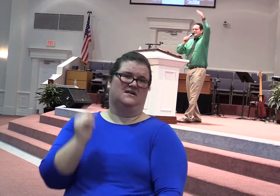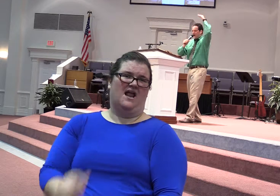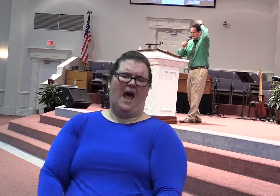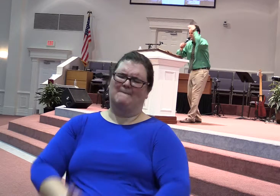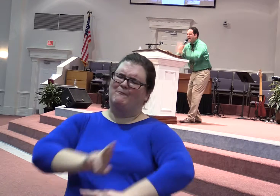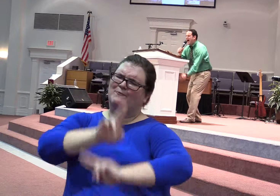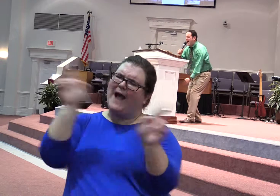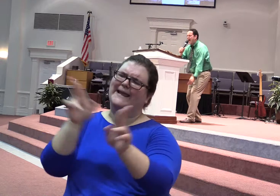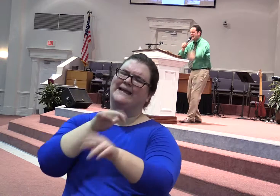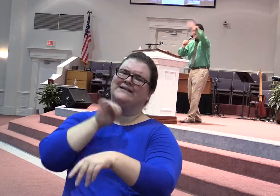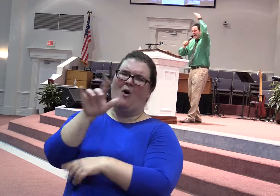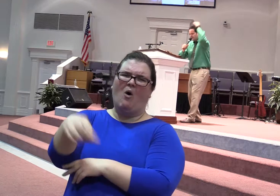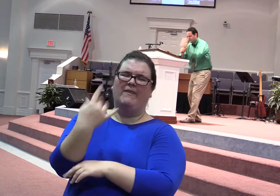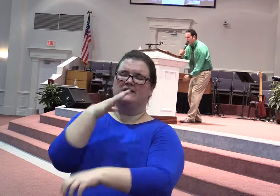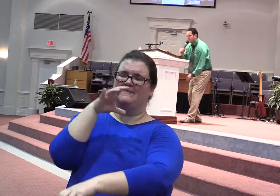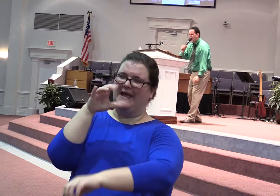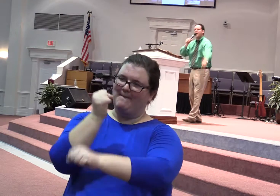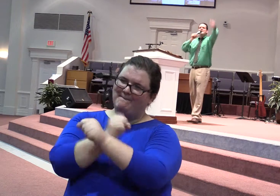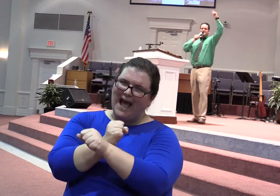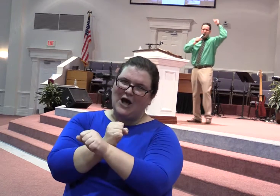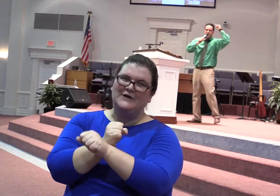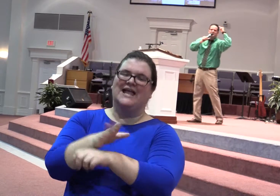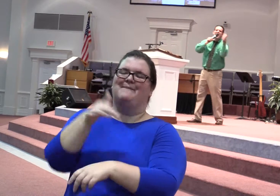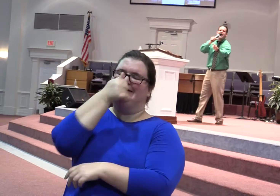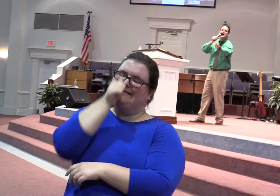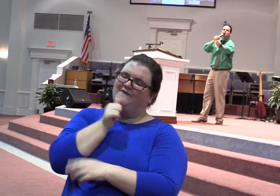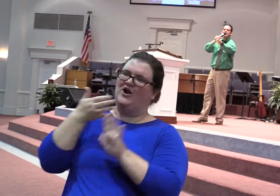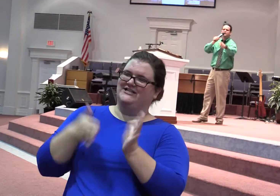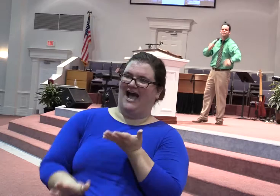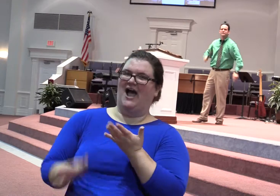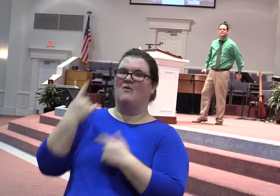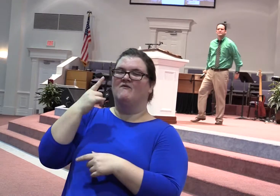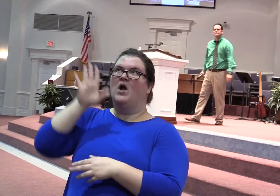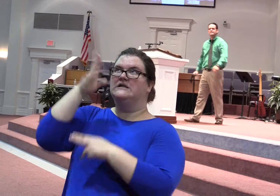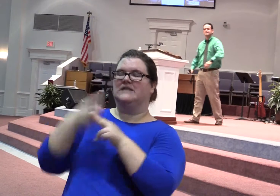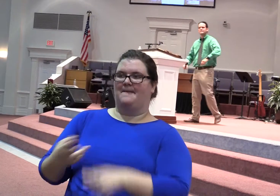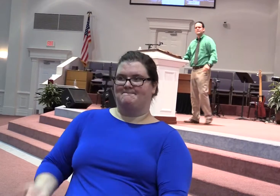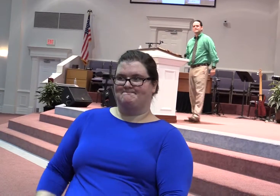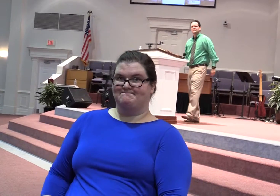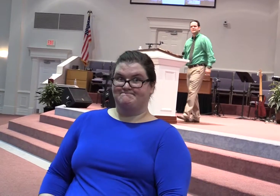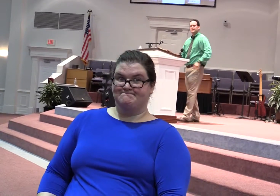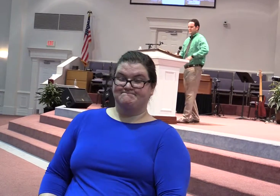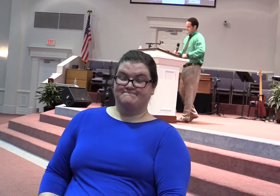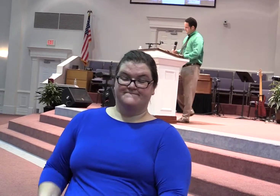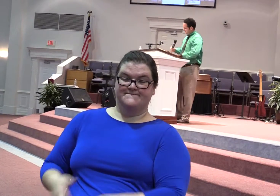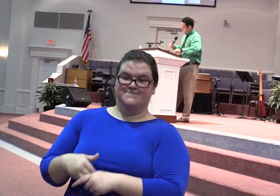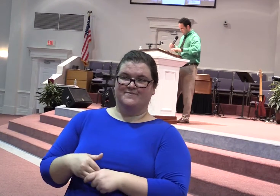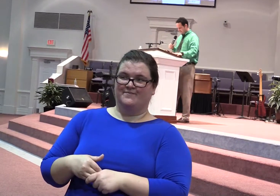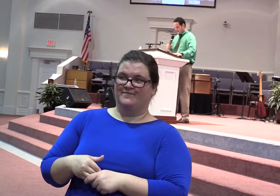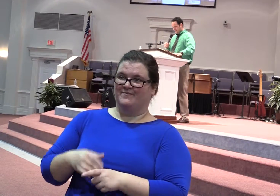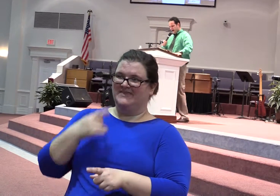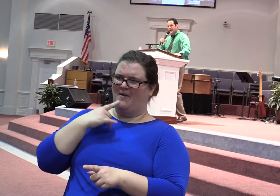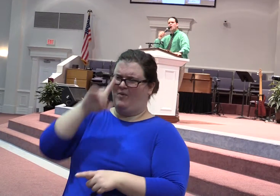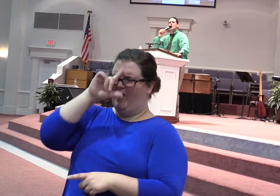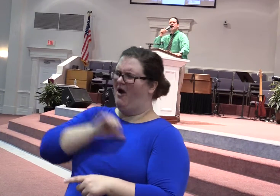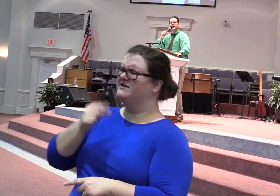bound, but to die and suffer for the name of Jesus. Amen. None of these things move